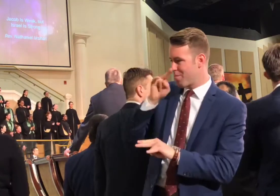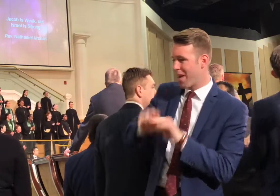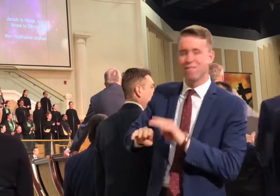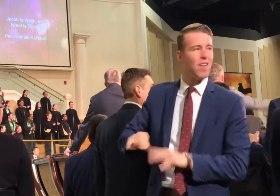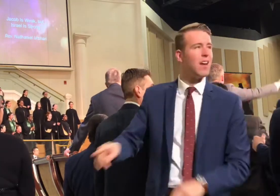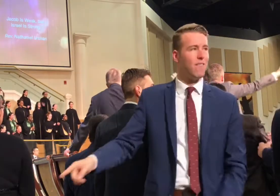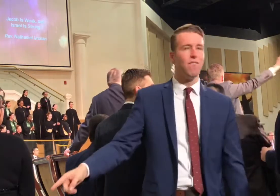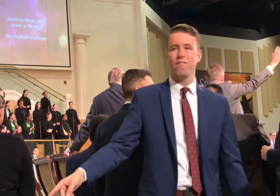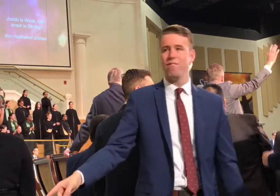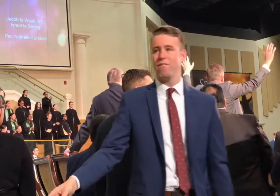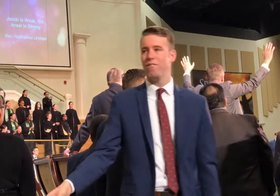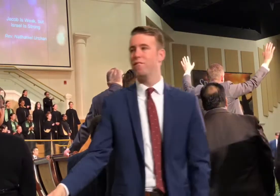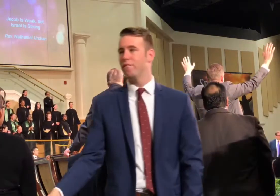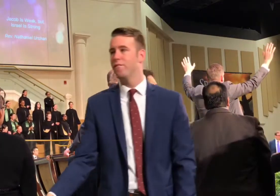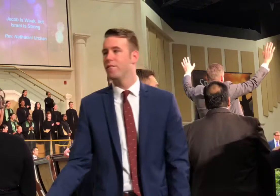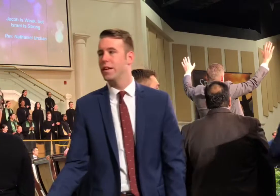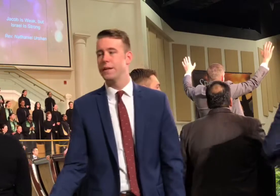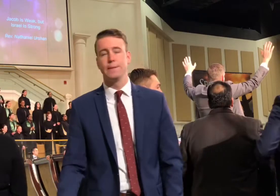God.